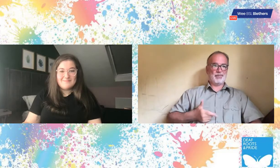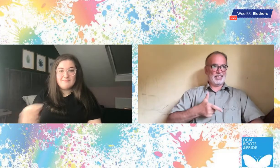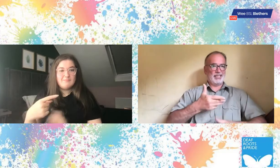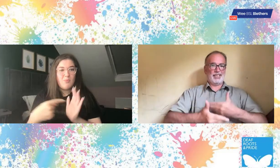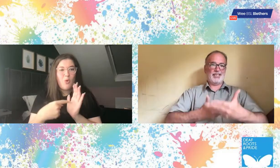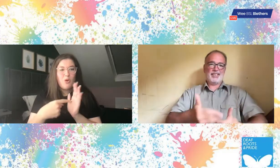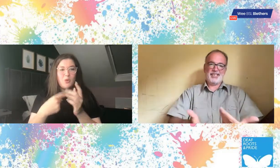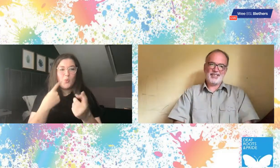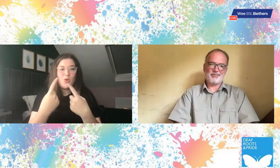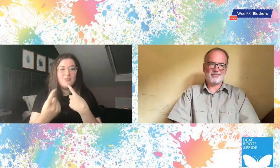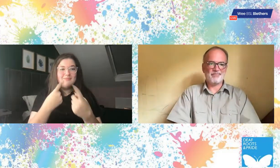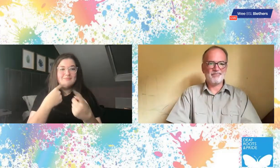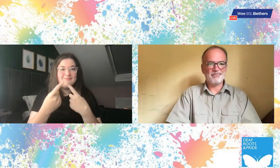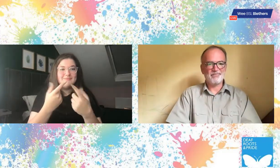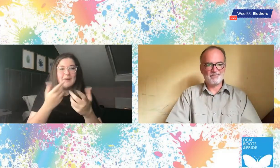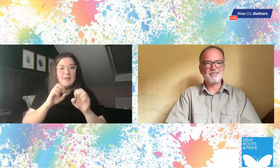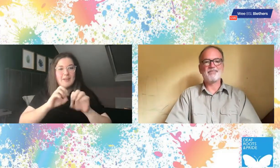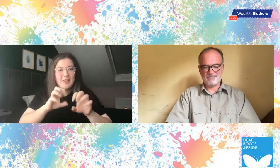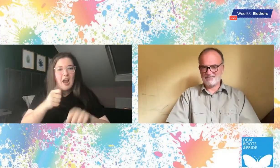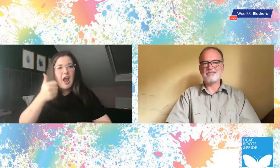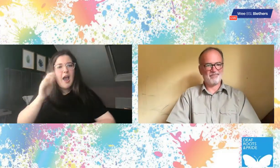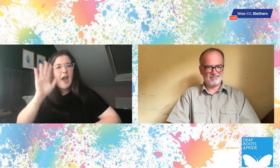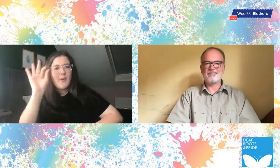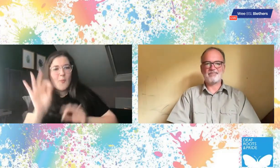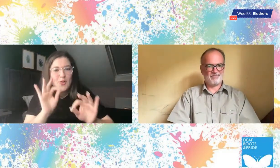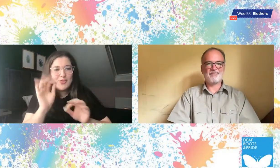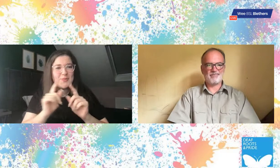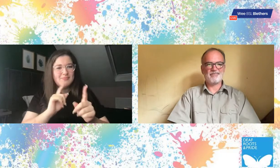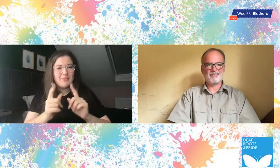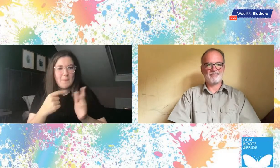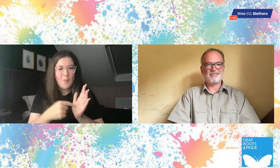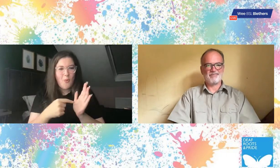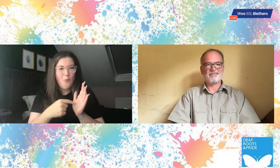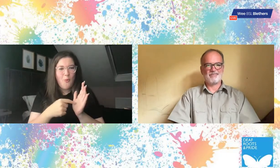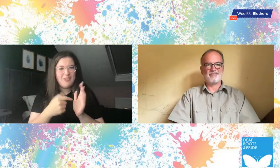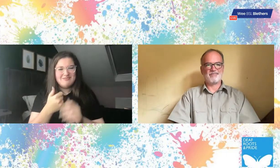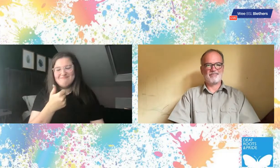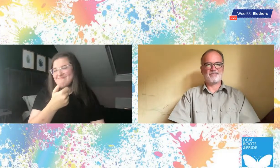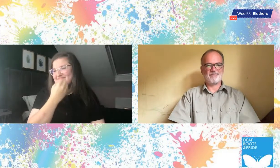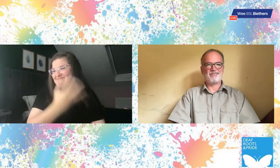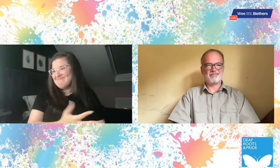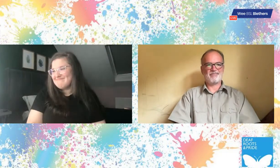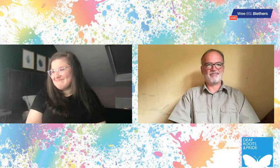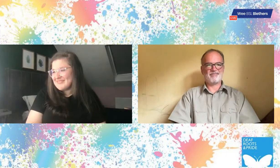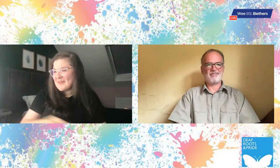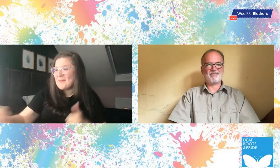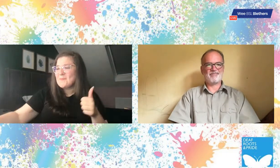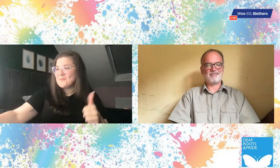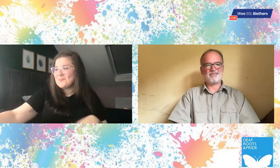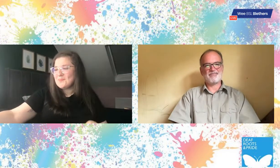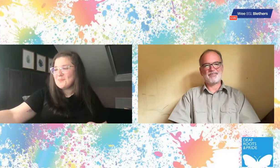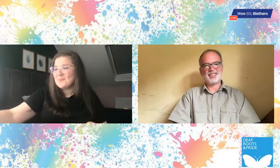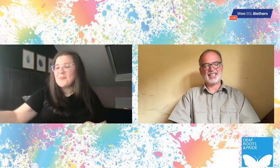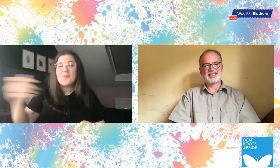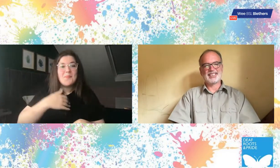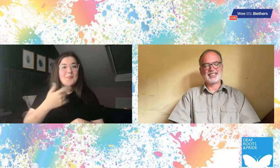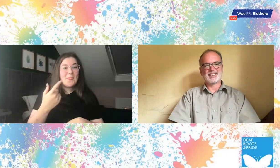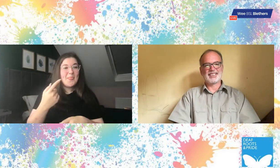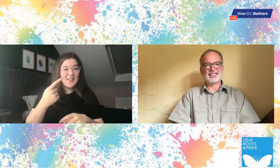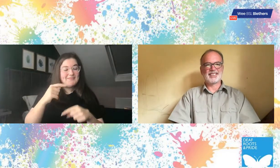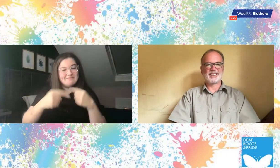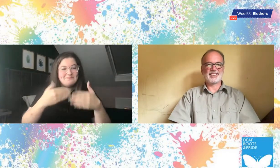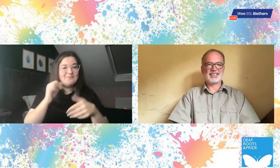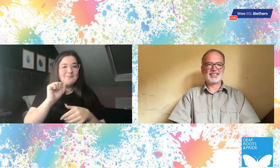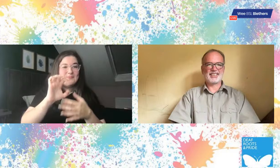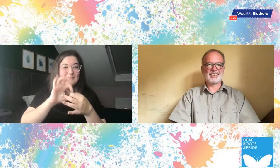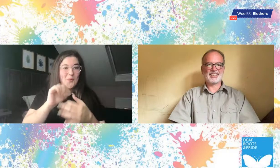deaf in nature reserve, a deaf wildlife conservation area. And you're absolutely right. It's so important to